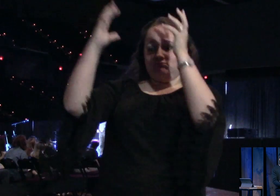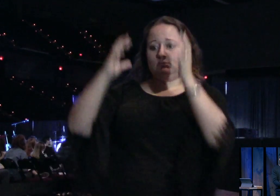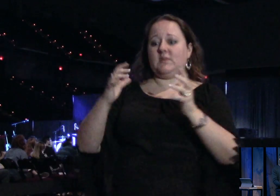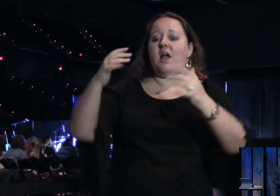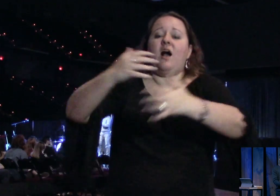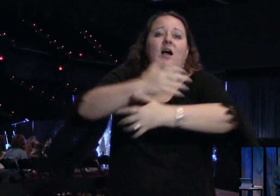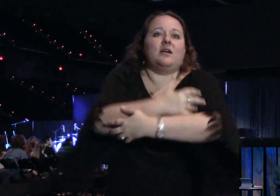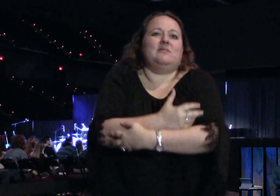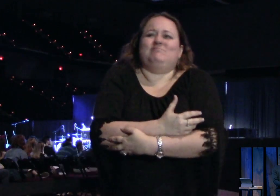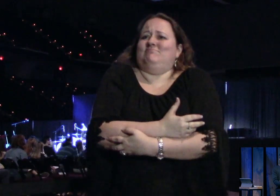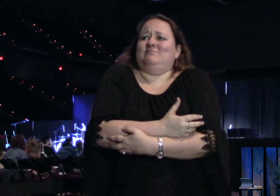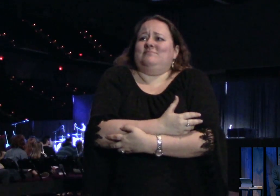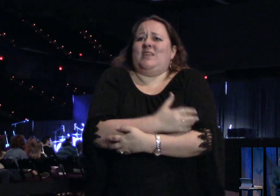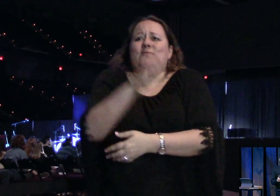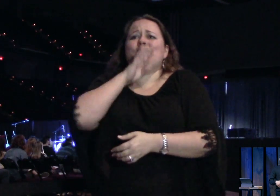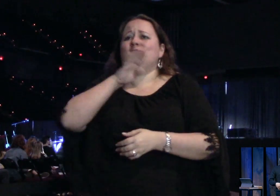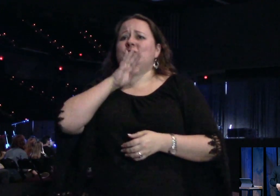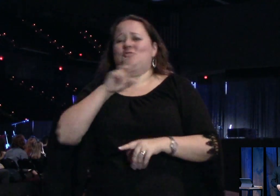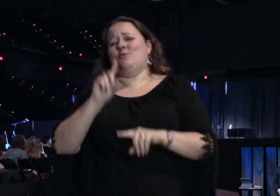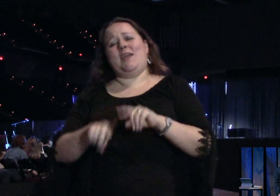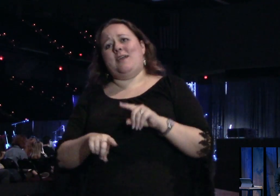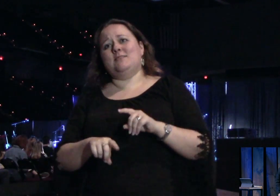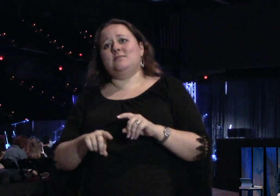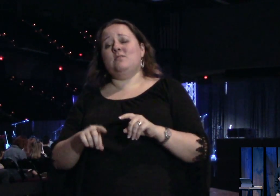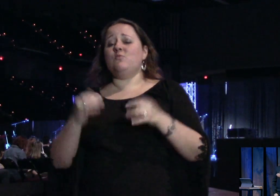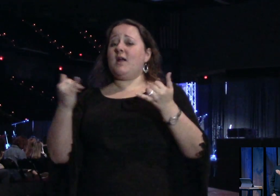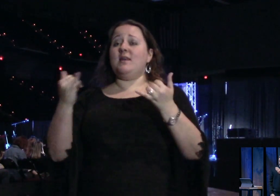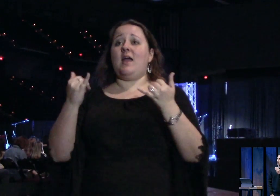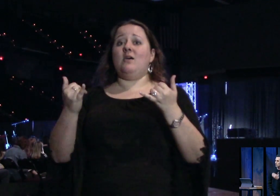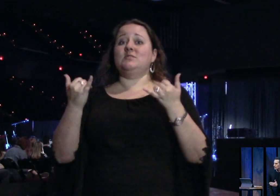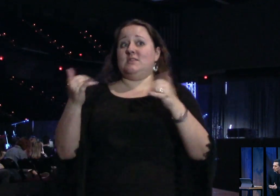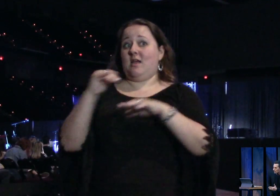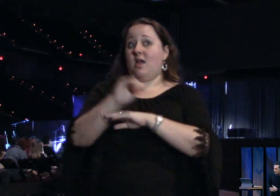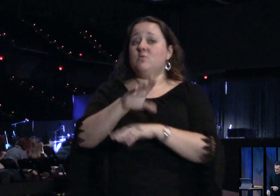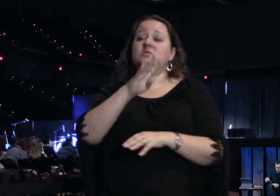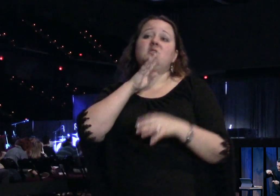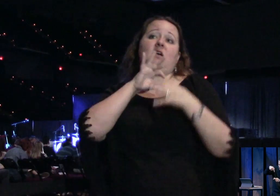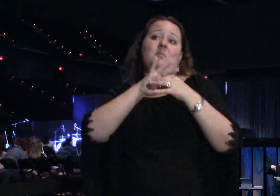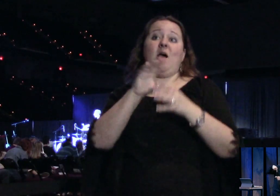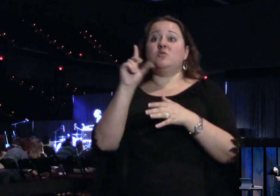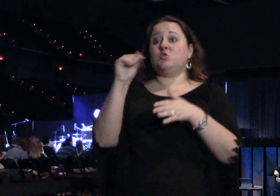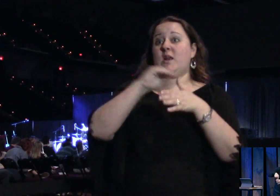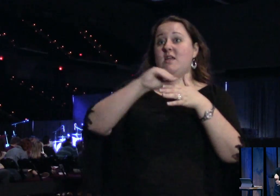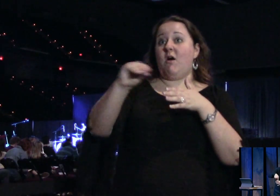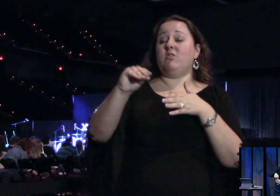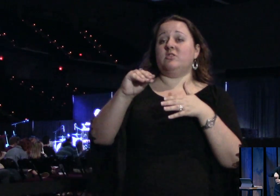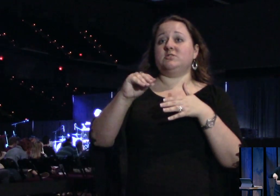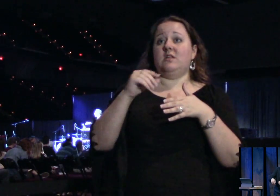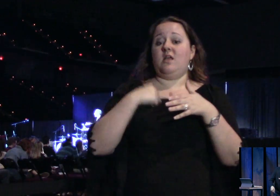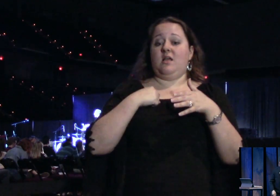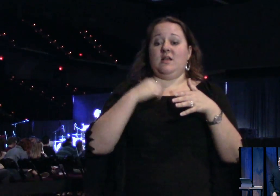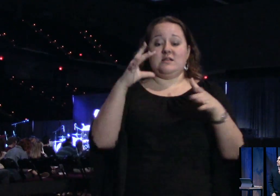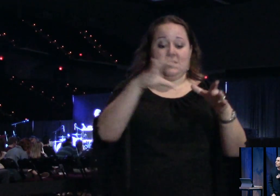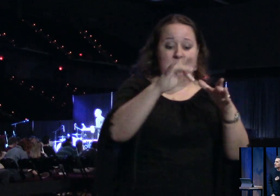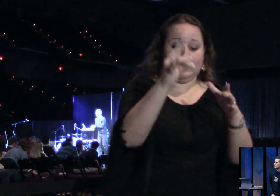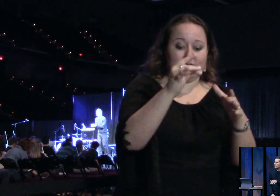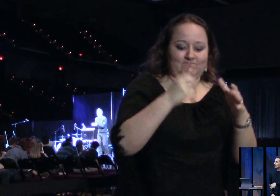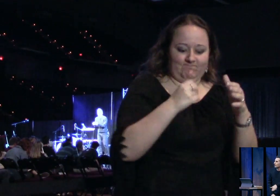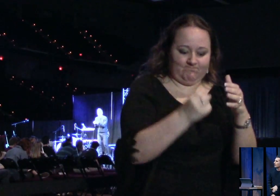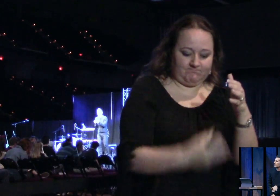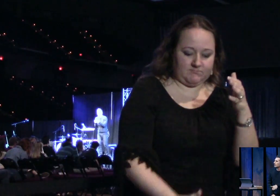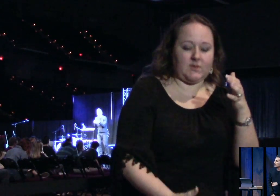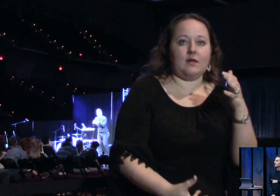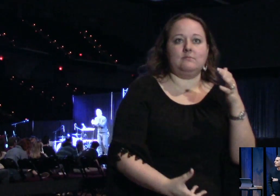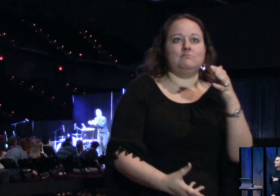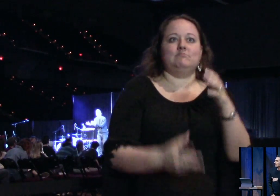a cloud. In our case tonight, we're talking about the $20 bill sitting between your fingers. It's there 1 second